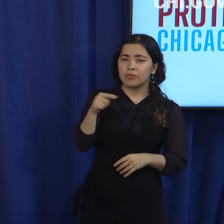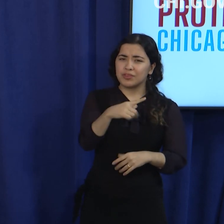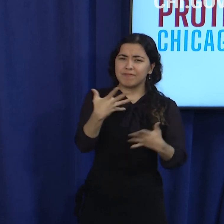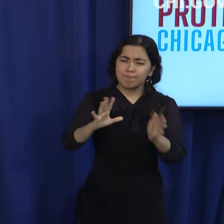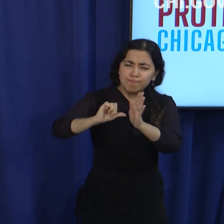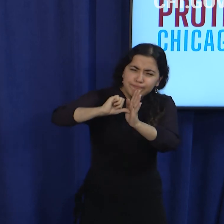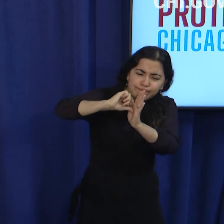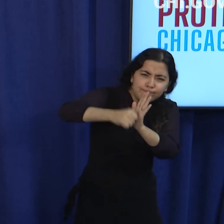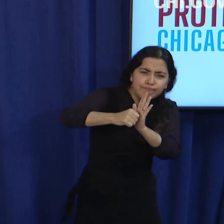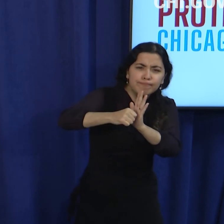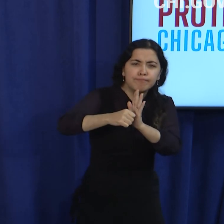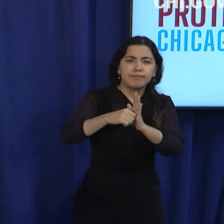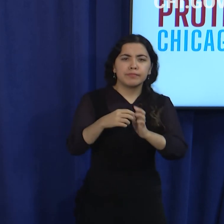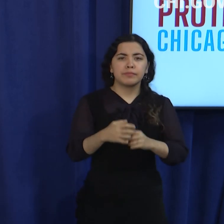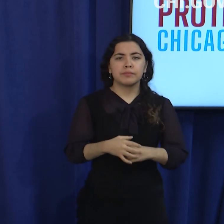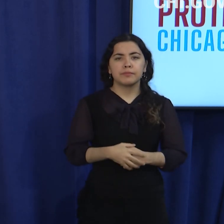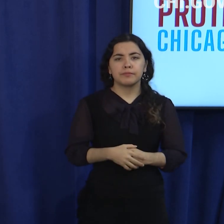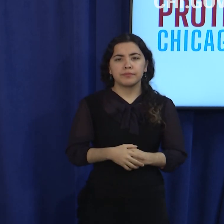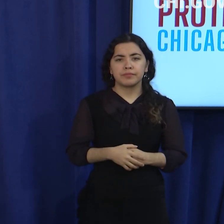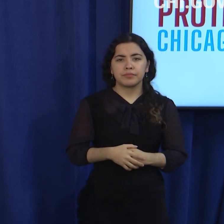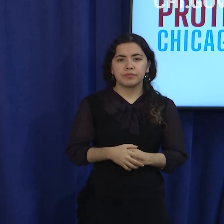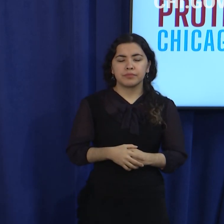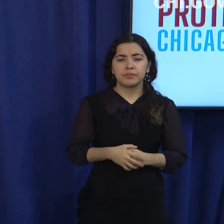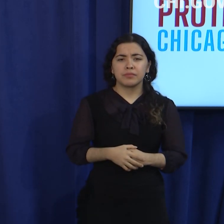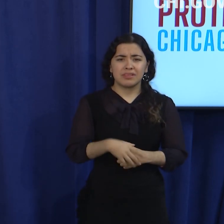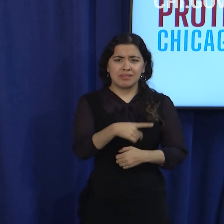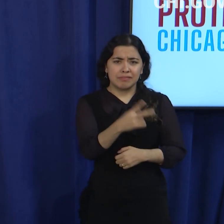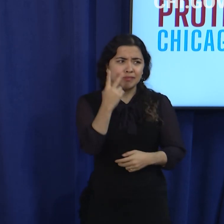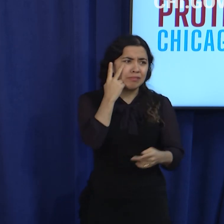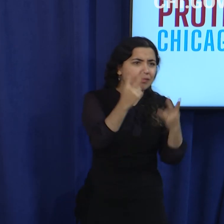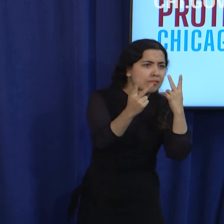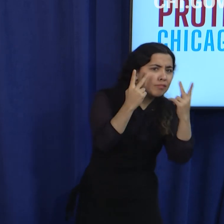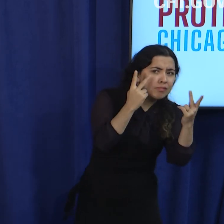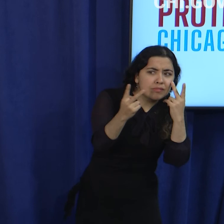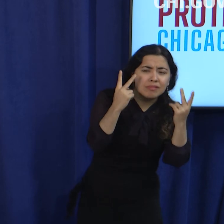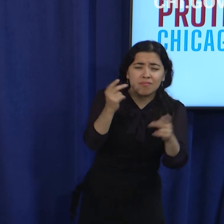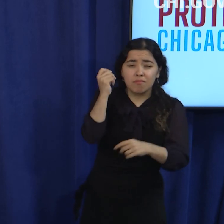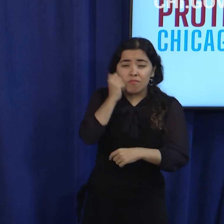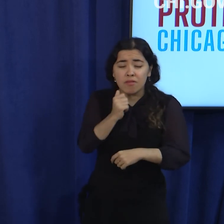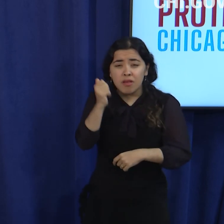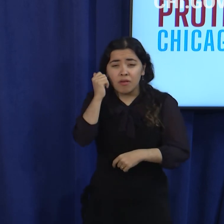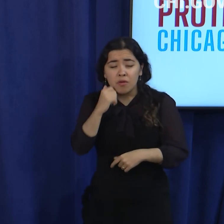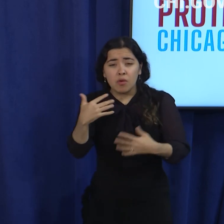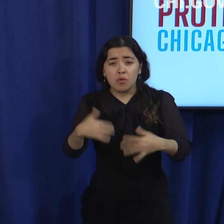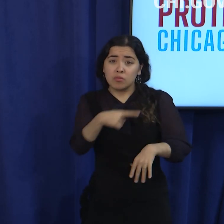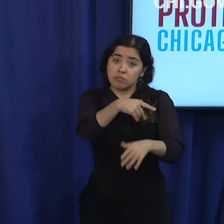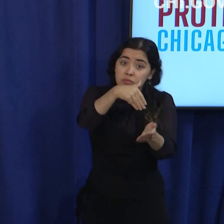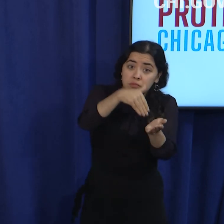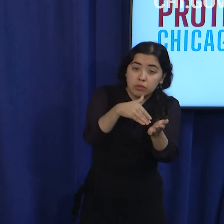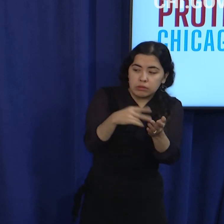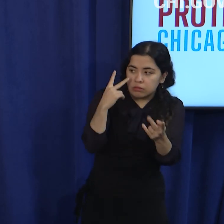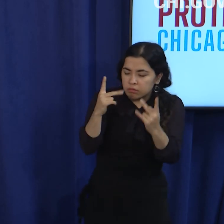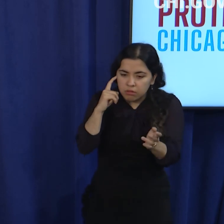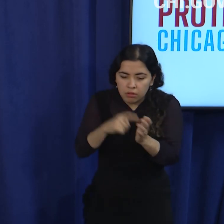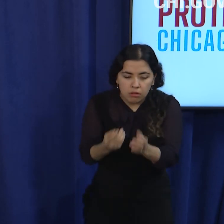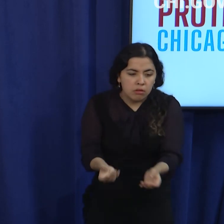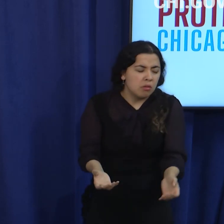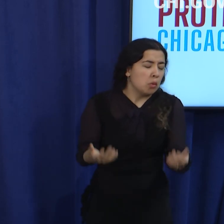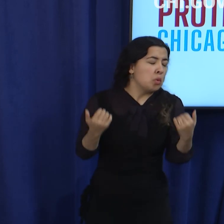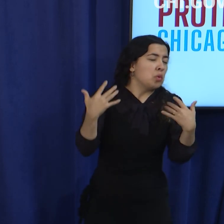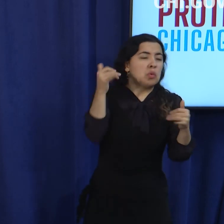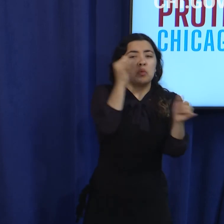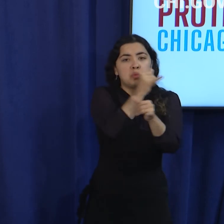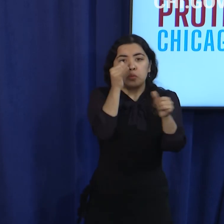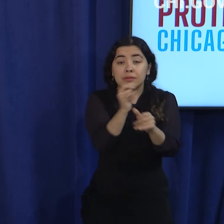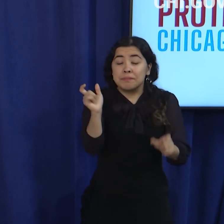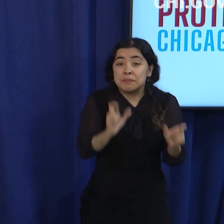point of what he's seeing every single day from a clinical perspective and how sick people are at